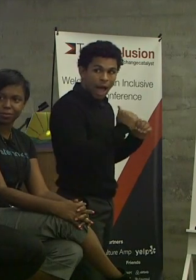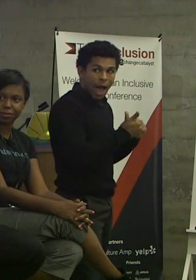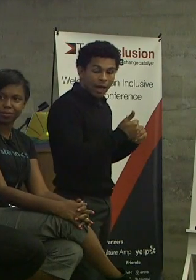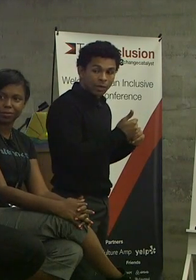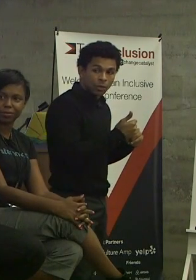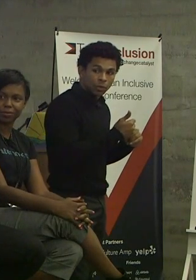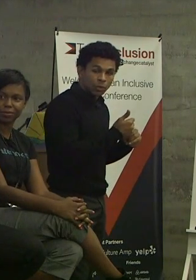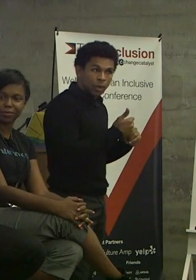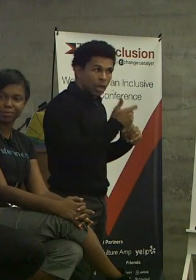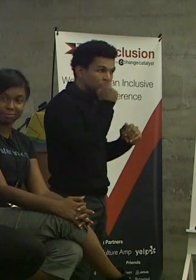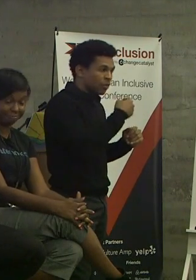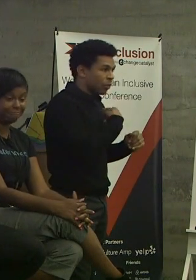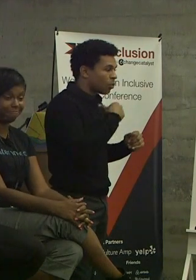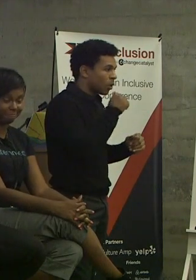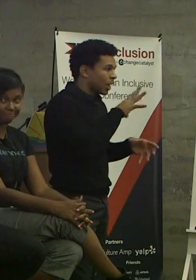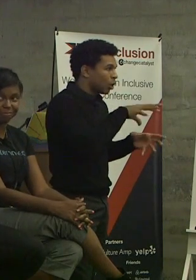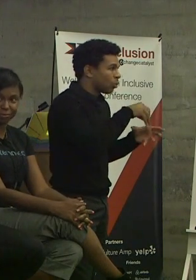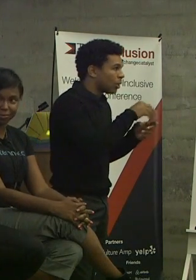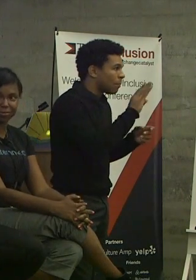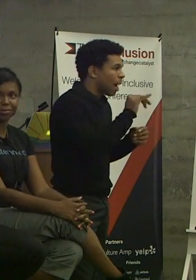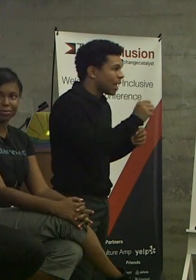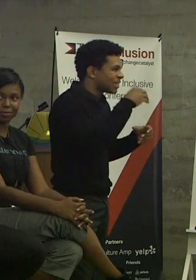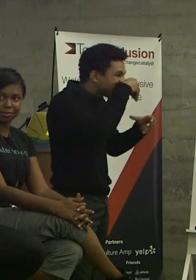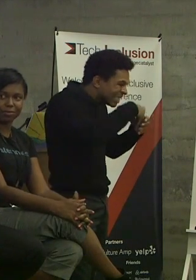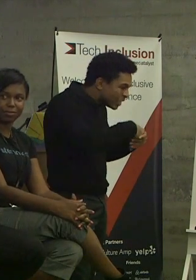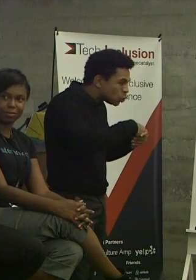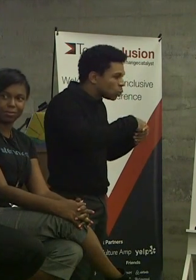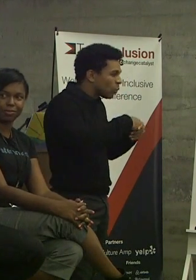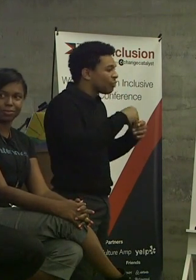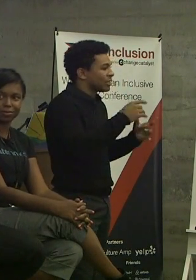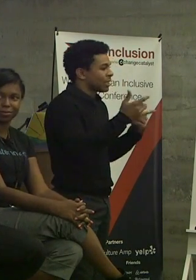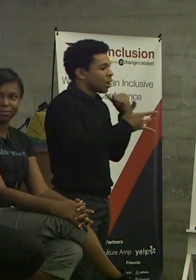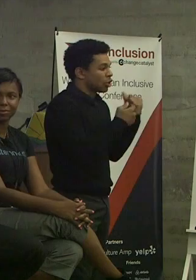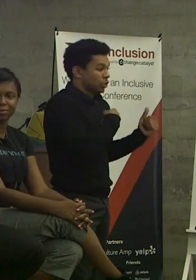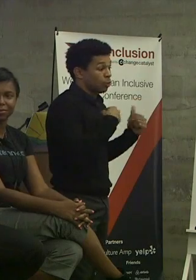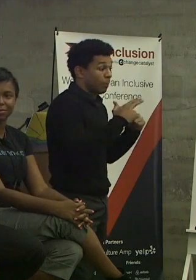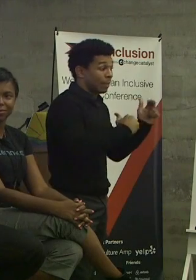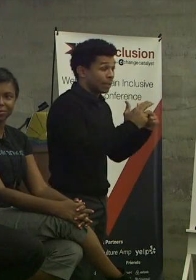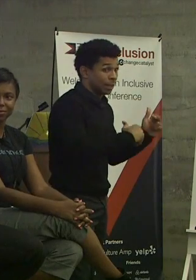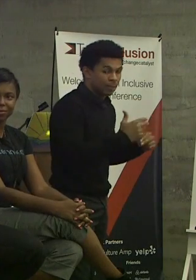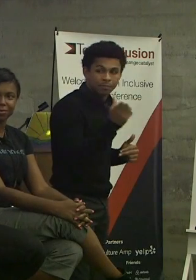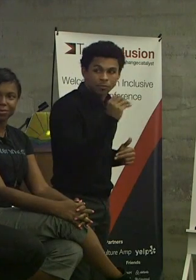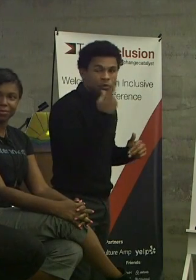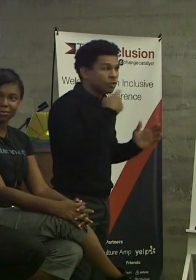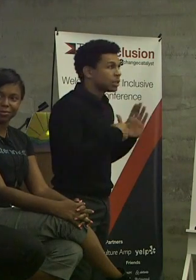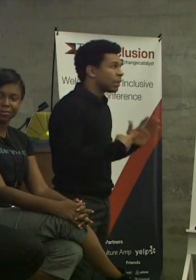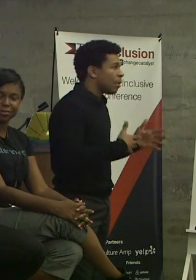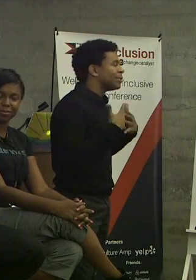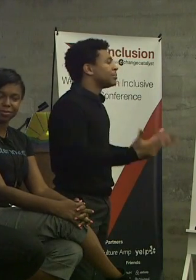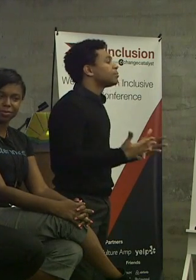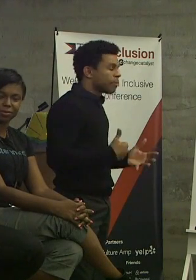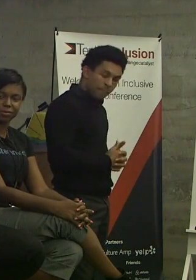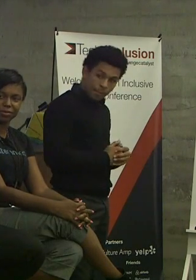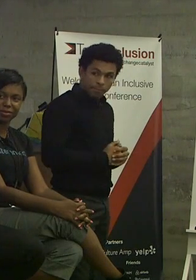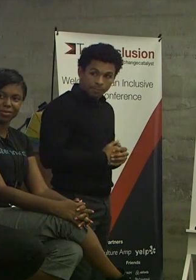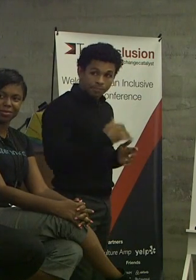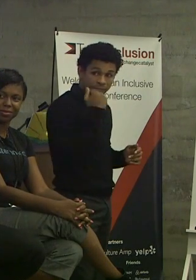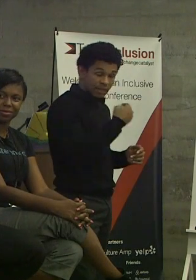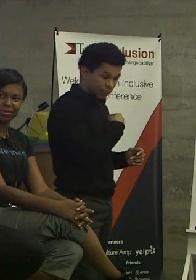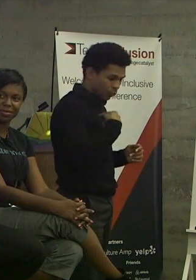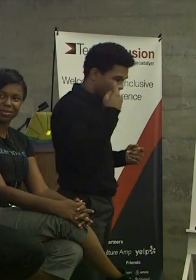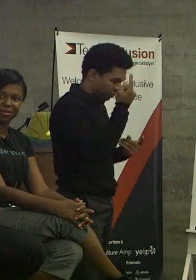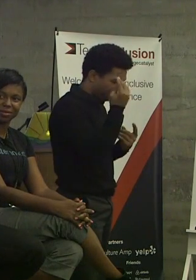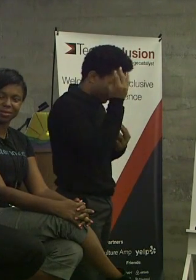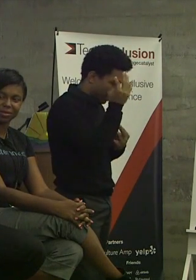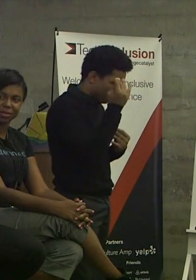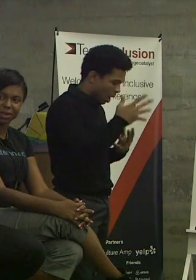biases into the technology we're building? So, for example, you know, if we're only thinking